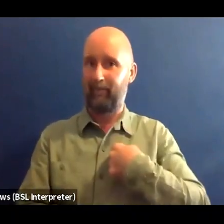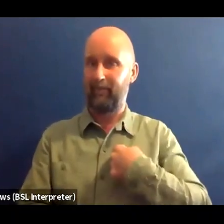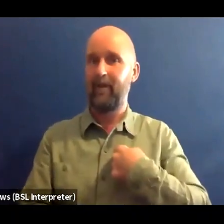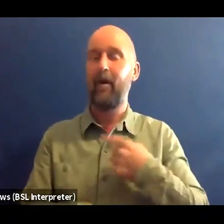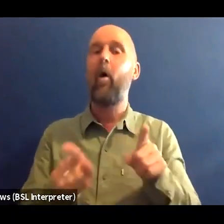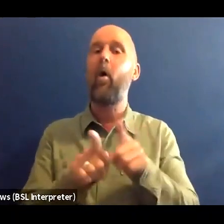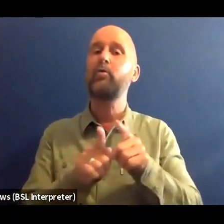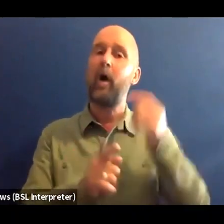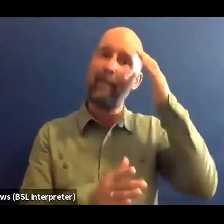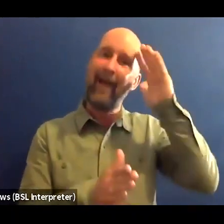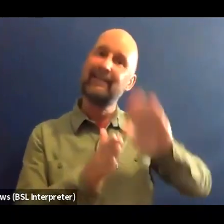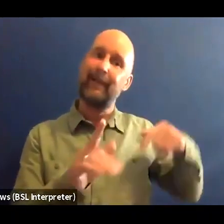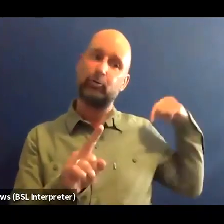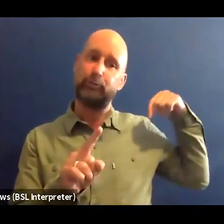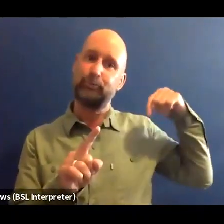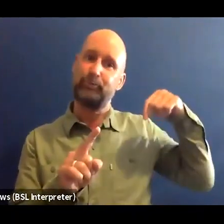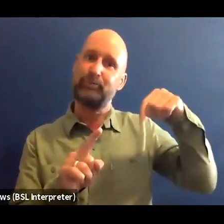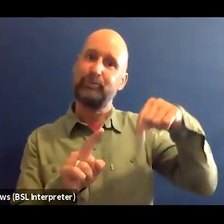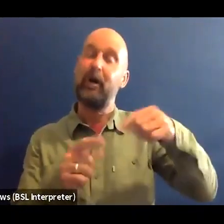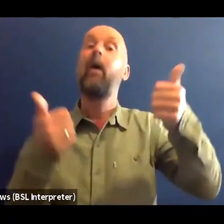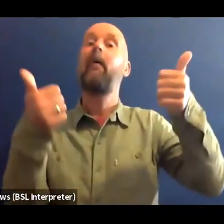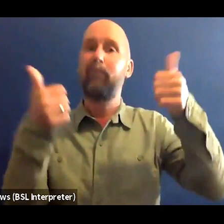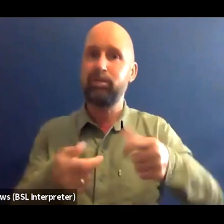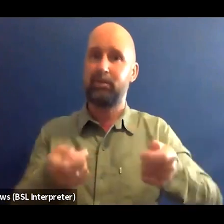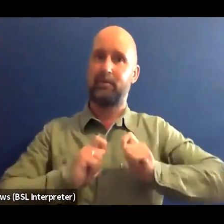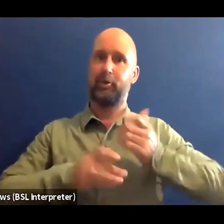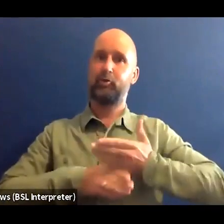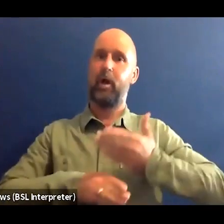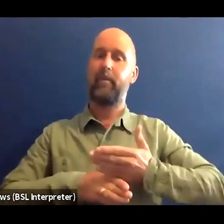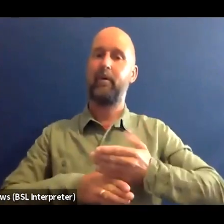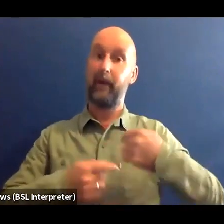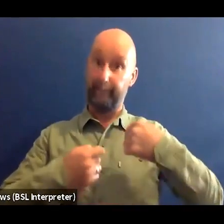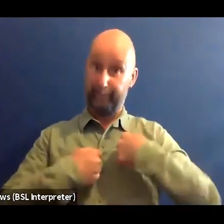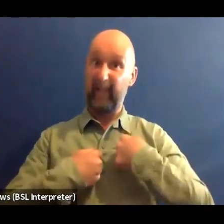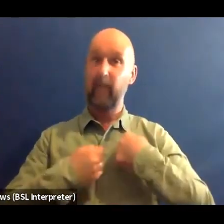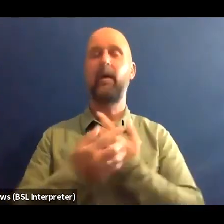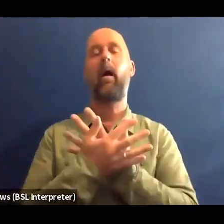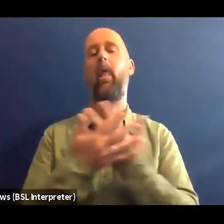that I've done to get to this point. So for me, I did lots of different